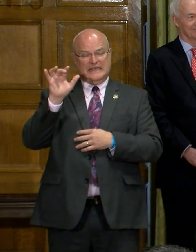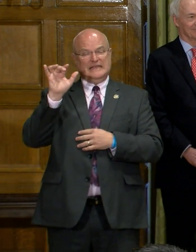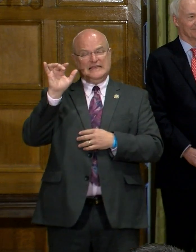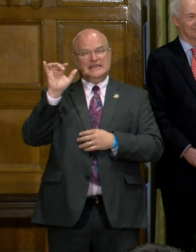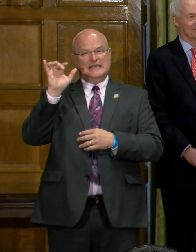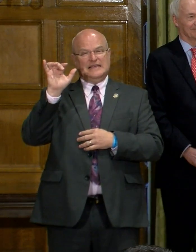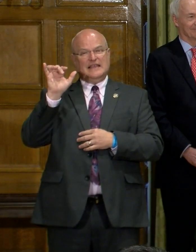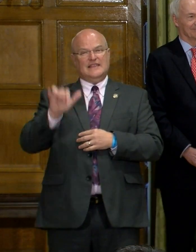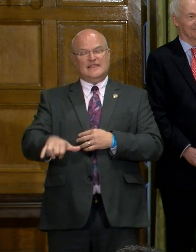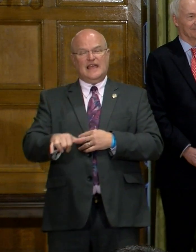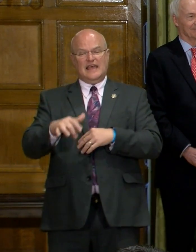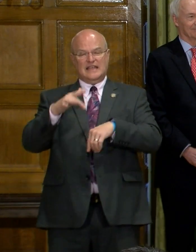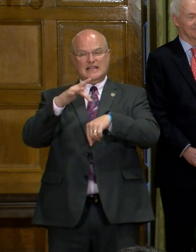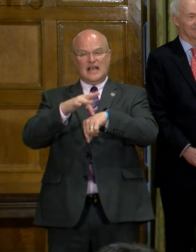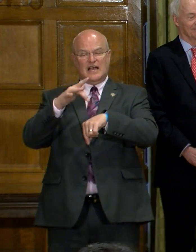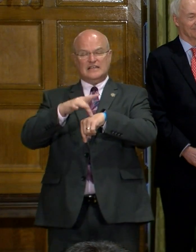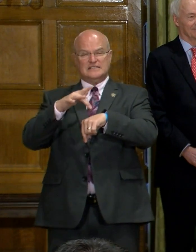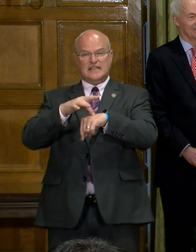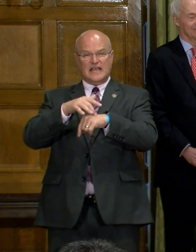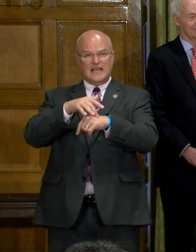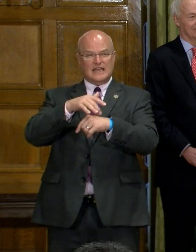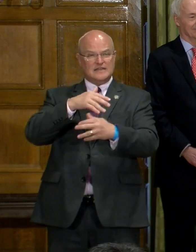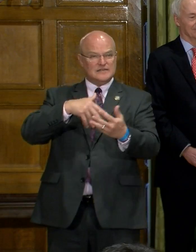That physical contact between